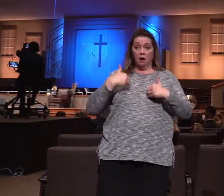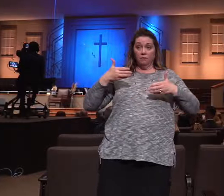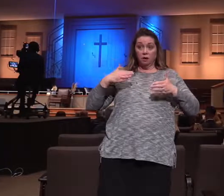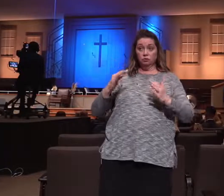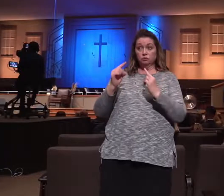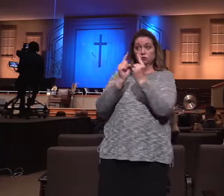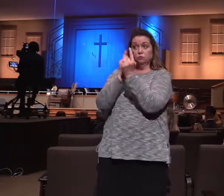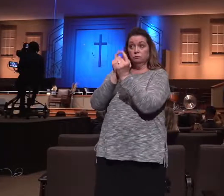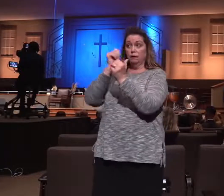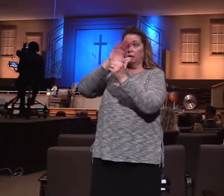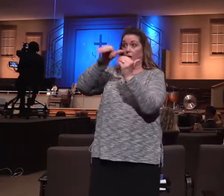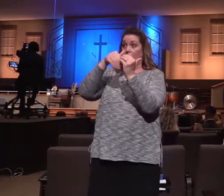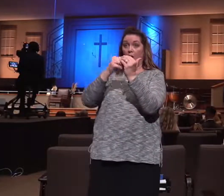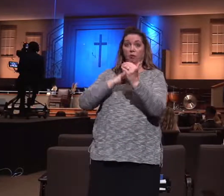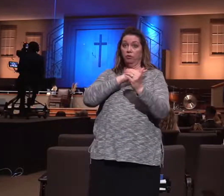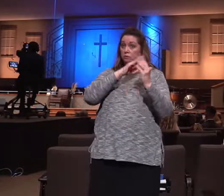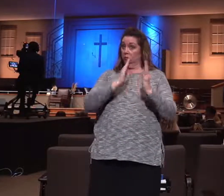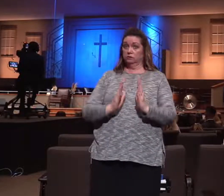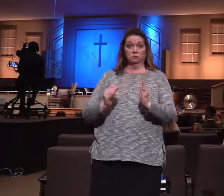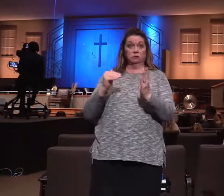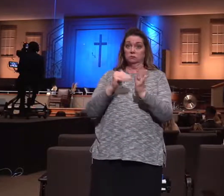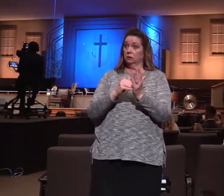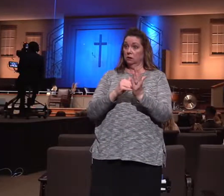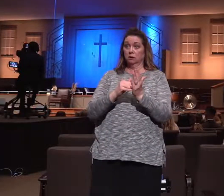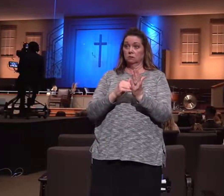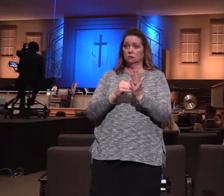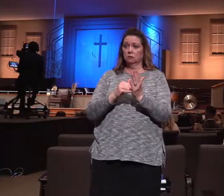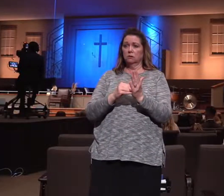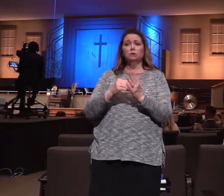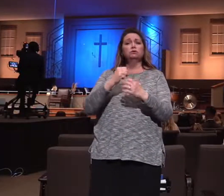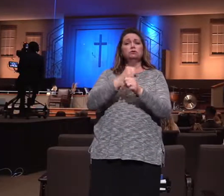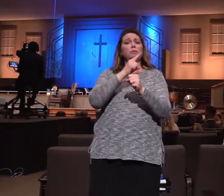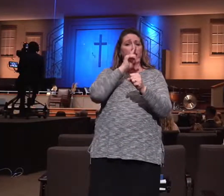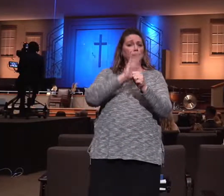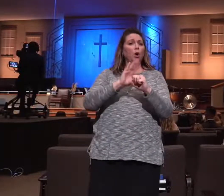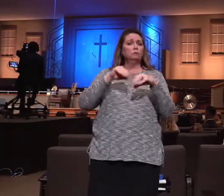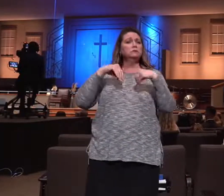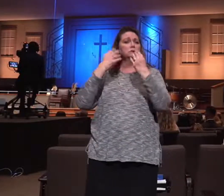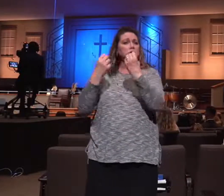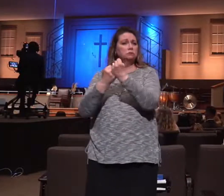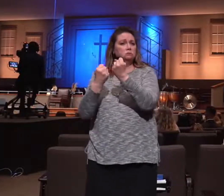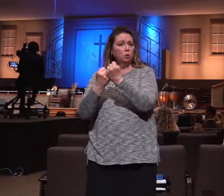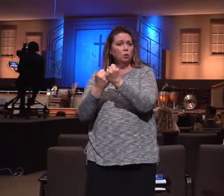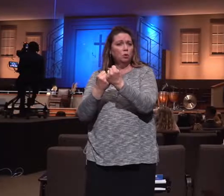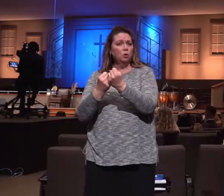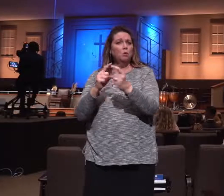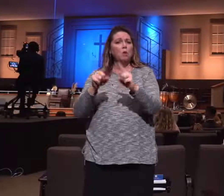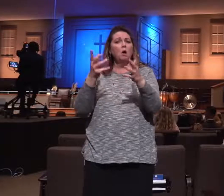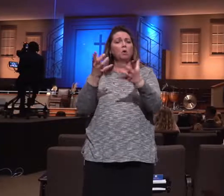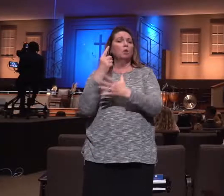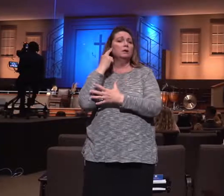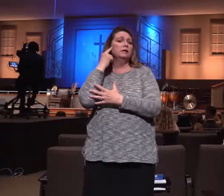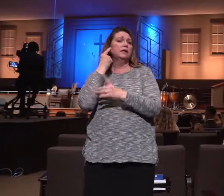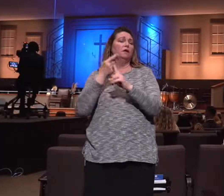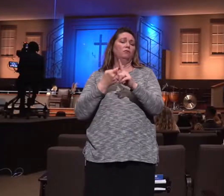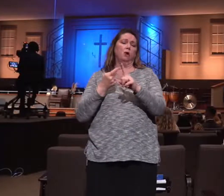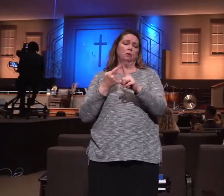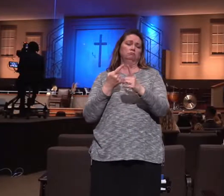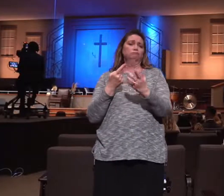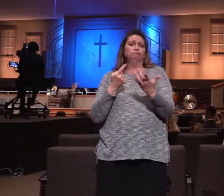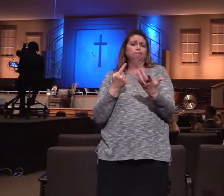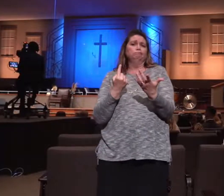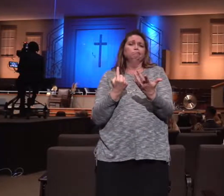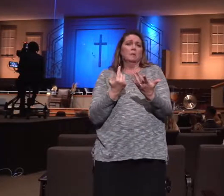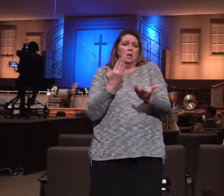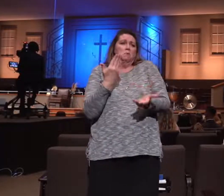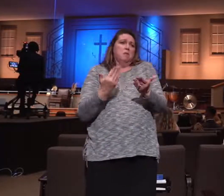our missionaries one more time as we make our pledges tonight. But we want to hear from one of the